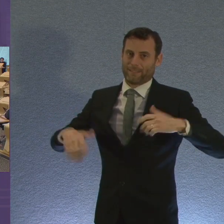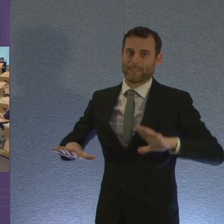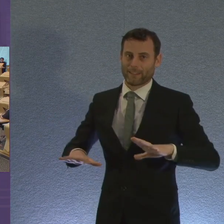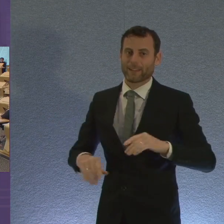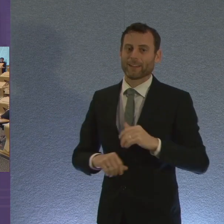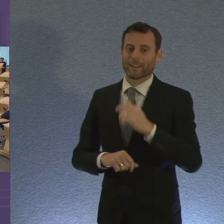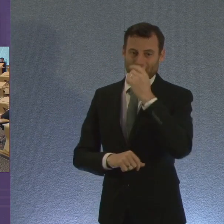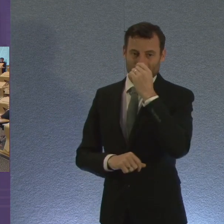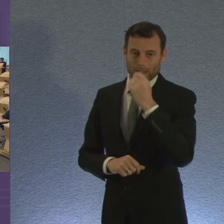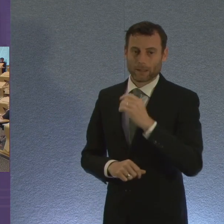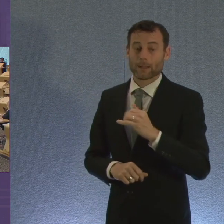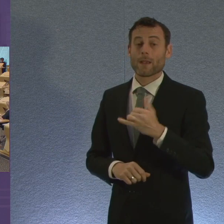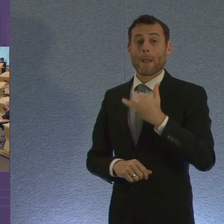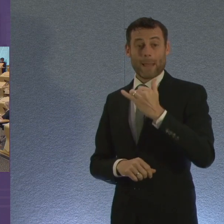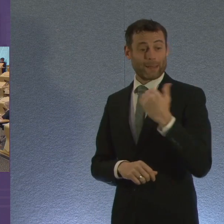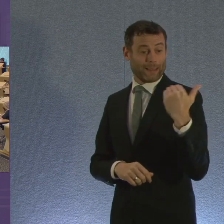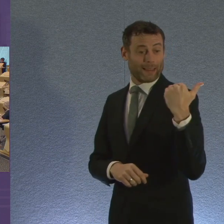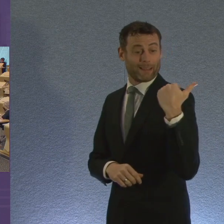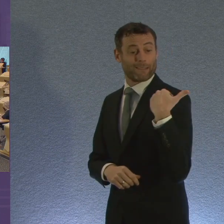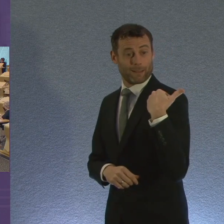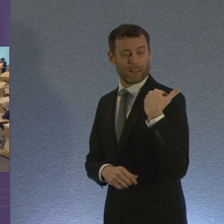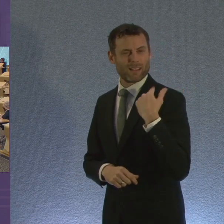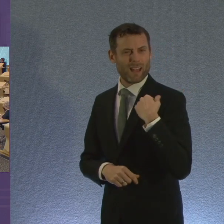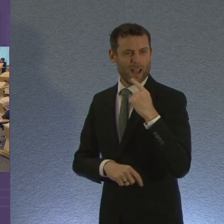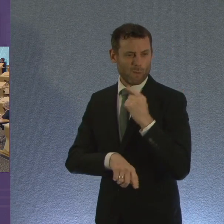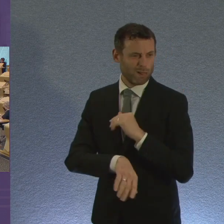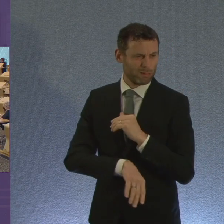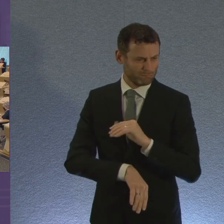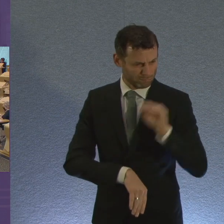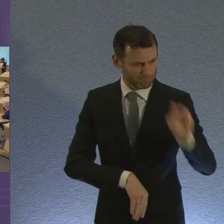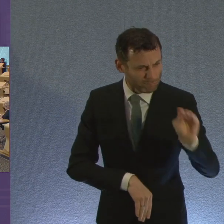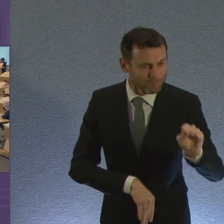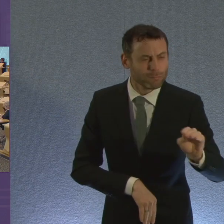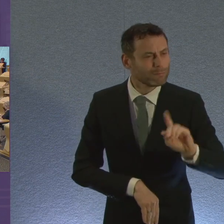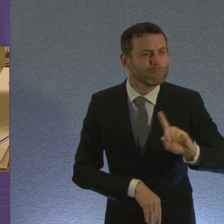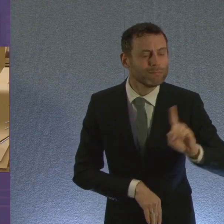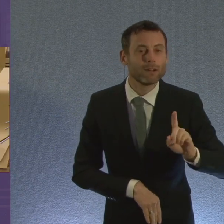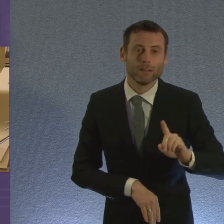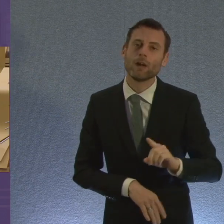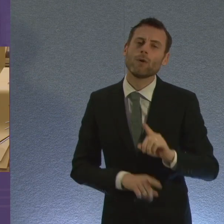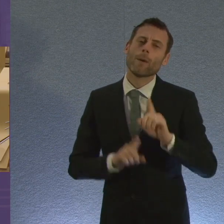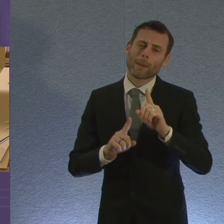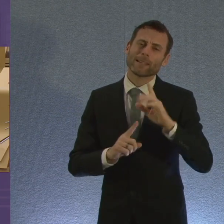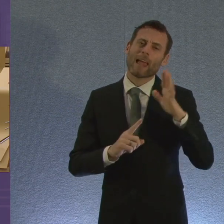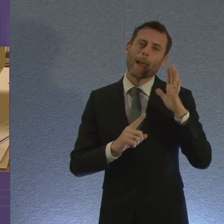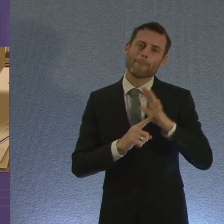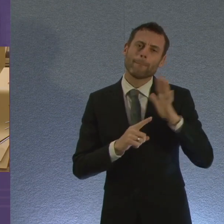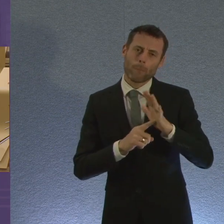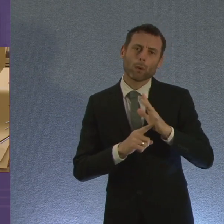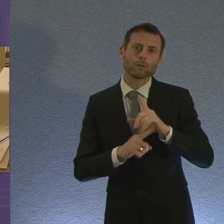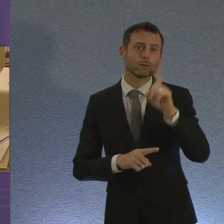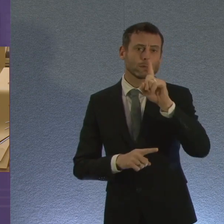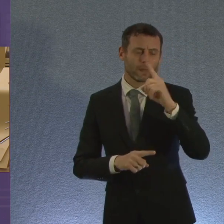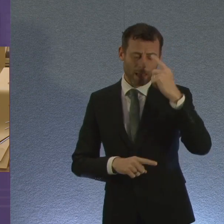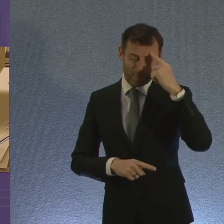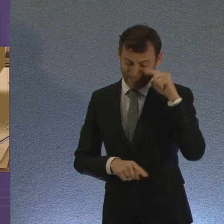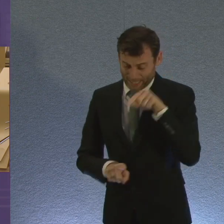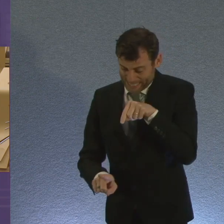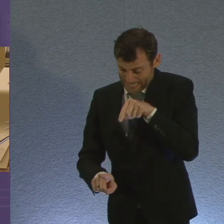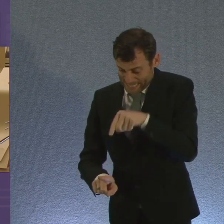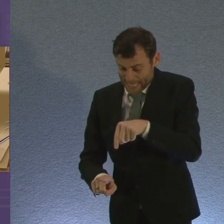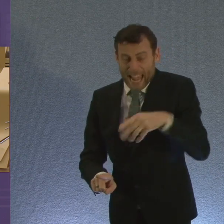I will probe back very vigorously, but please let us focus on what we need to do in